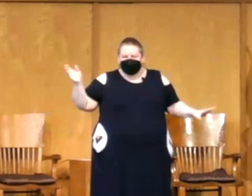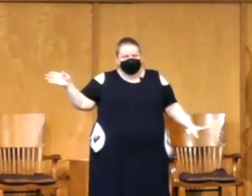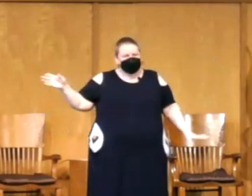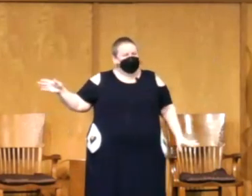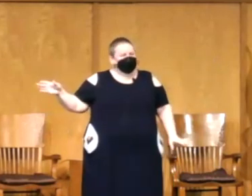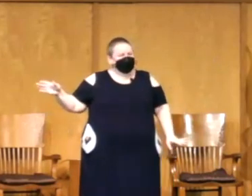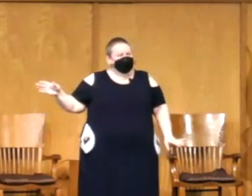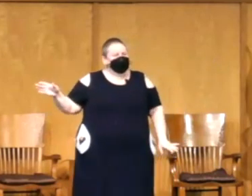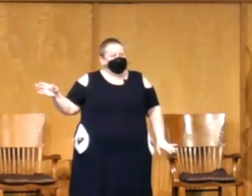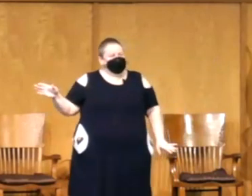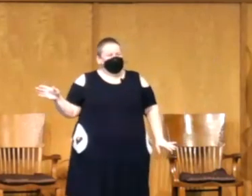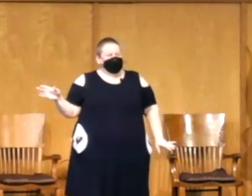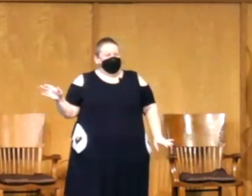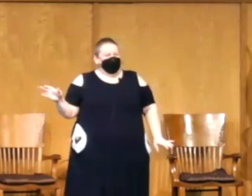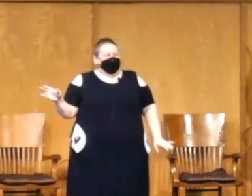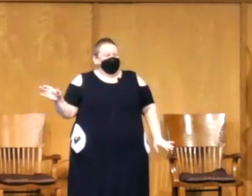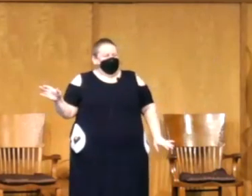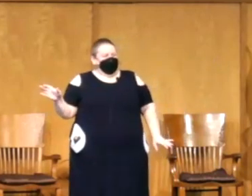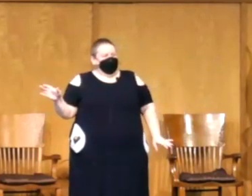and vice versa.